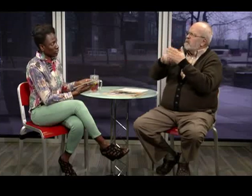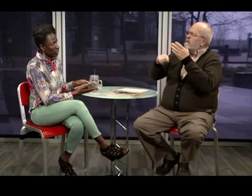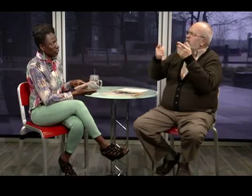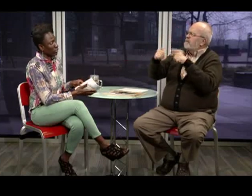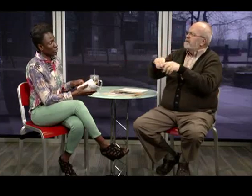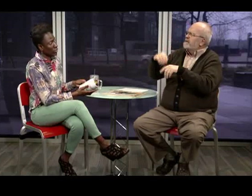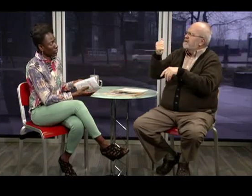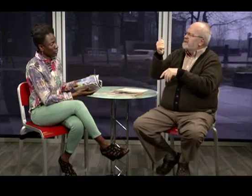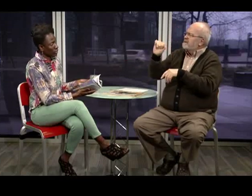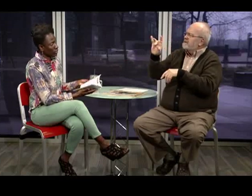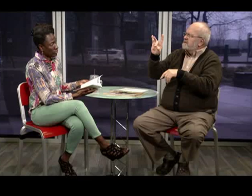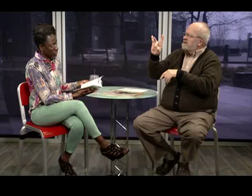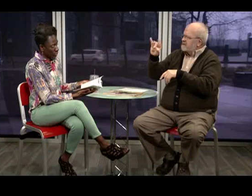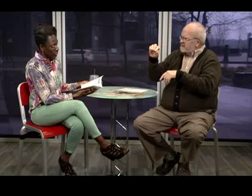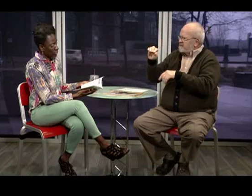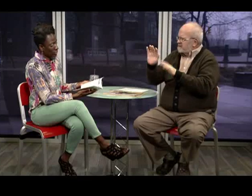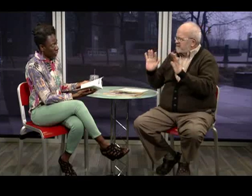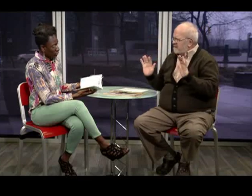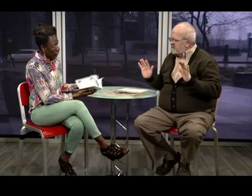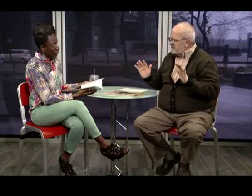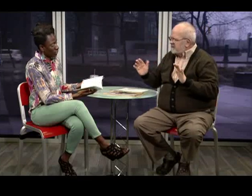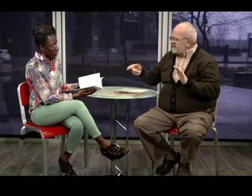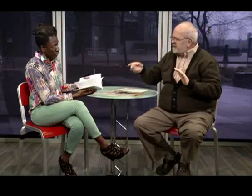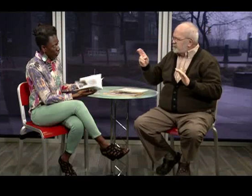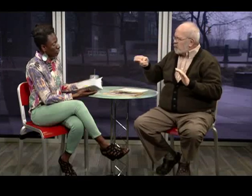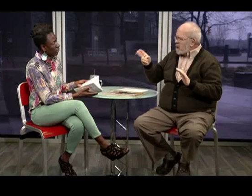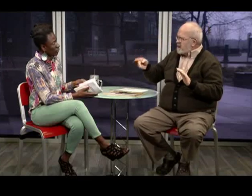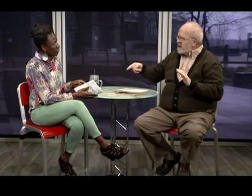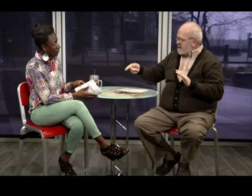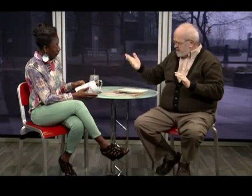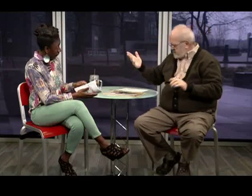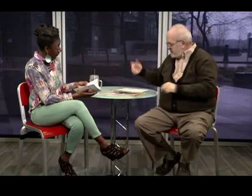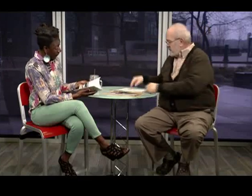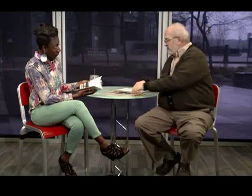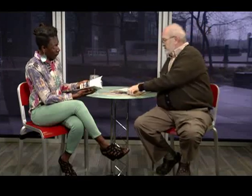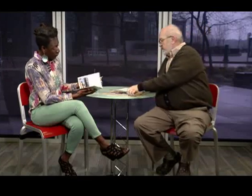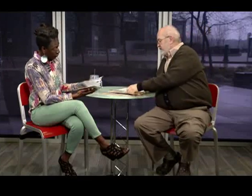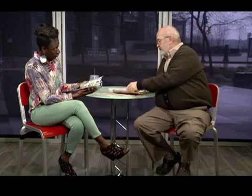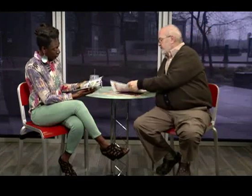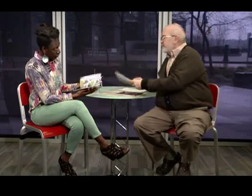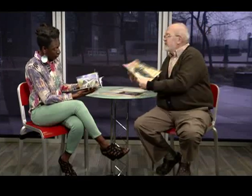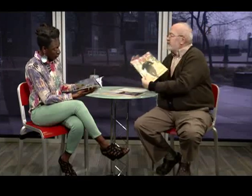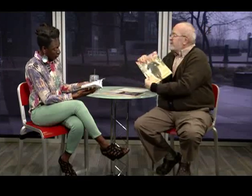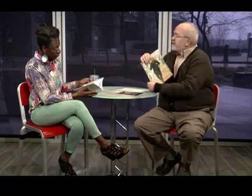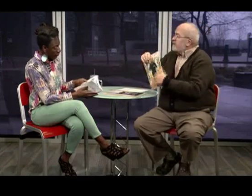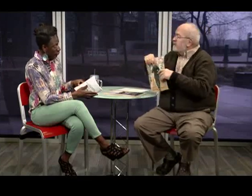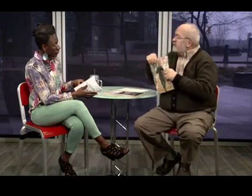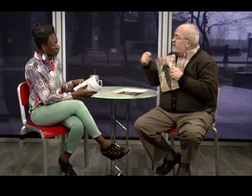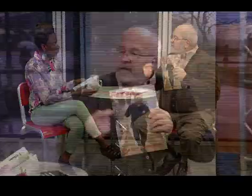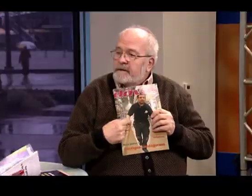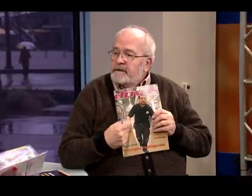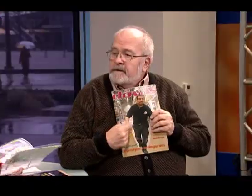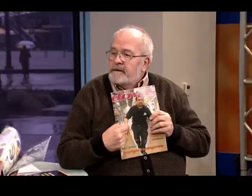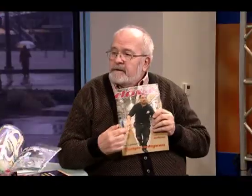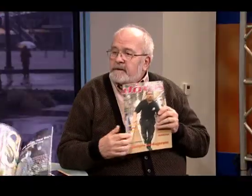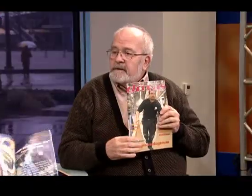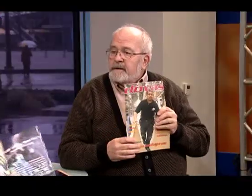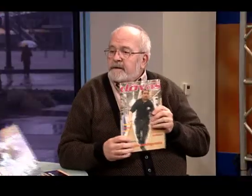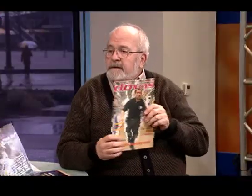This does talk a little bit about what happened in 2010, but mostly it focuses on the historical point of view and what happened in 1880. I have